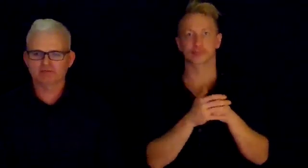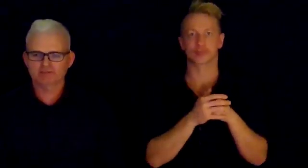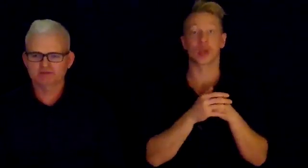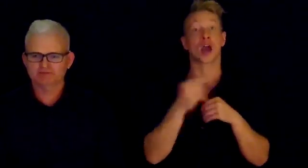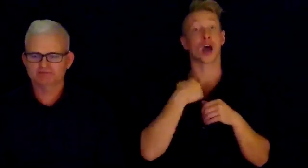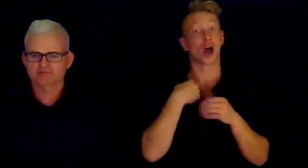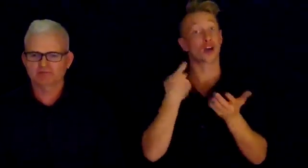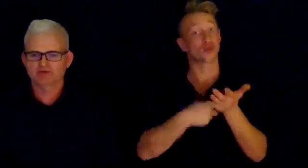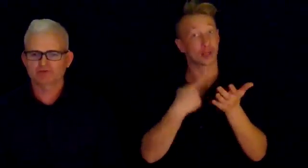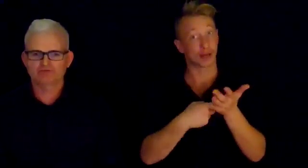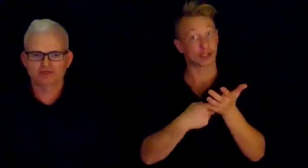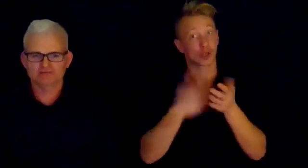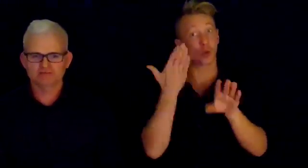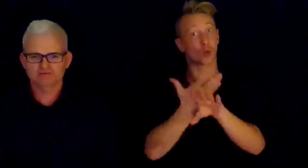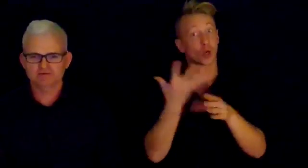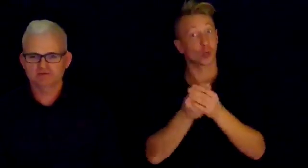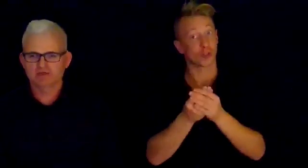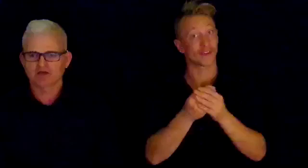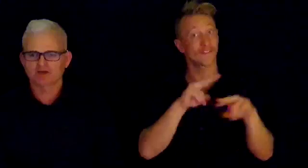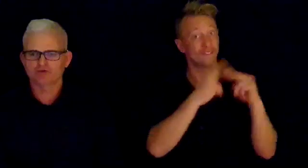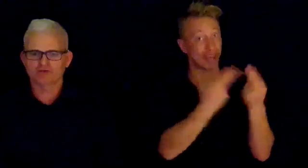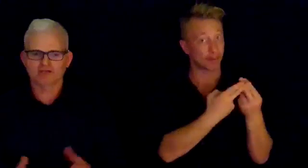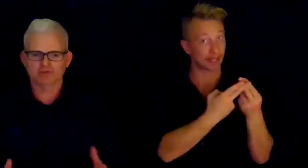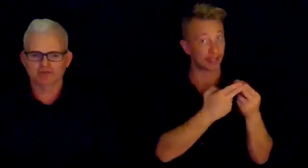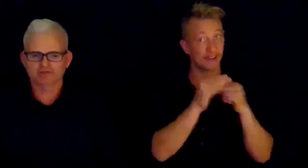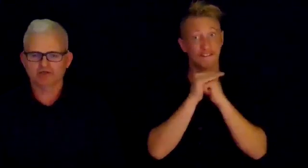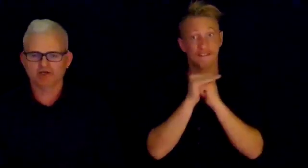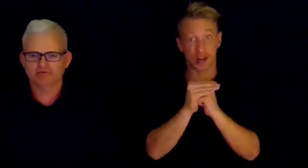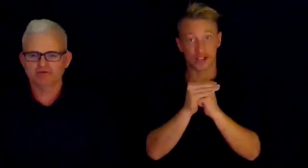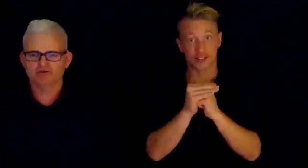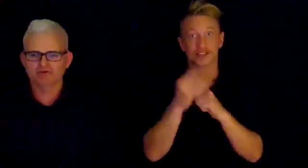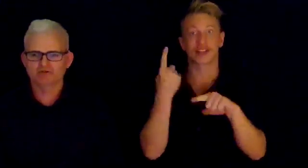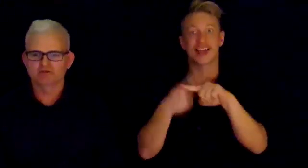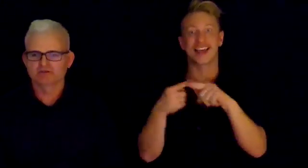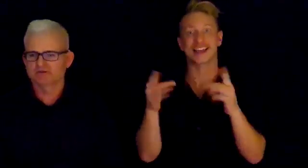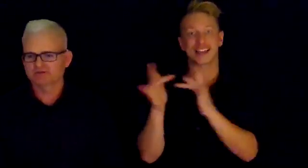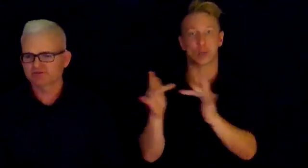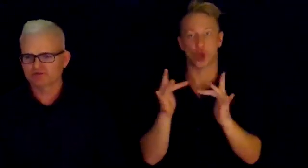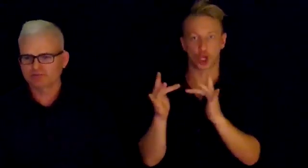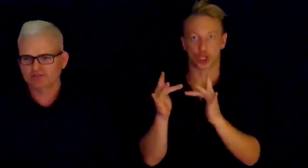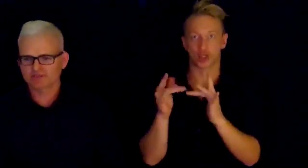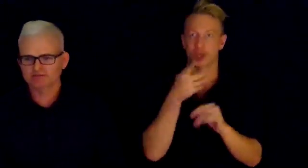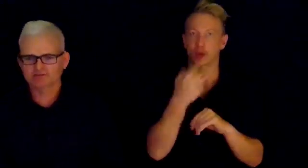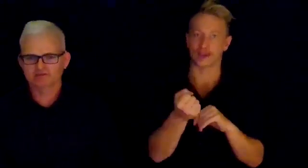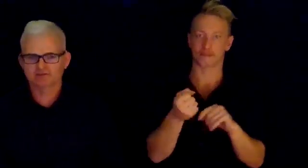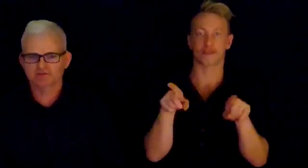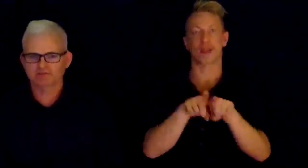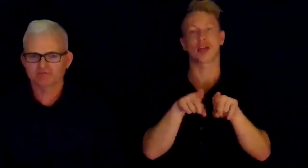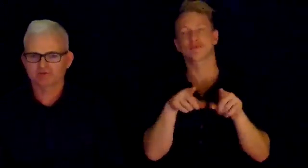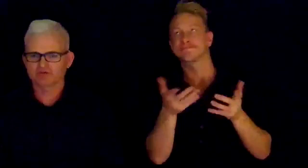with your families, your friends, and your networks that you have with you, such as your